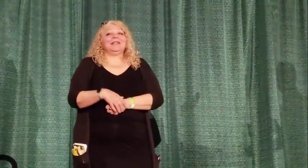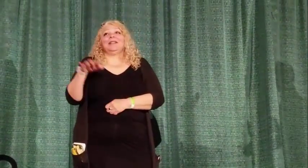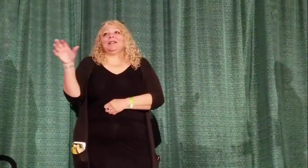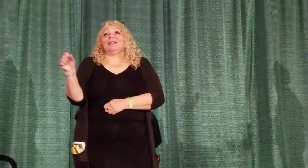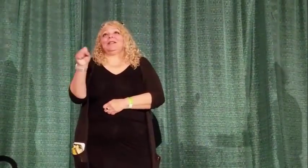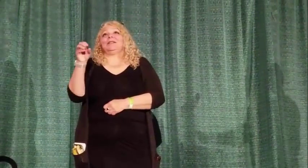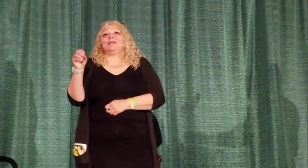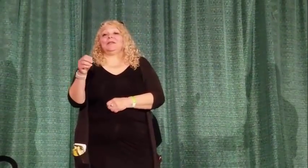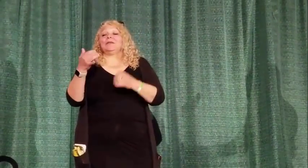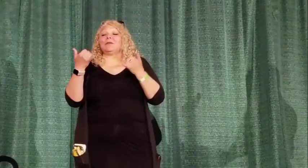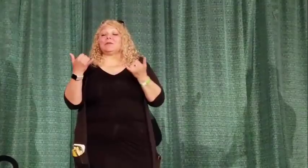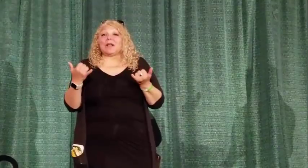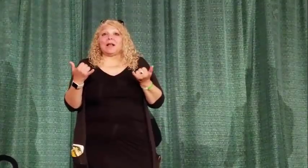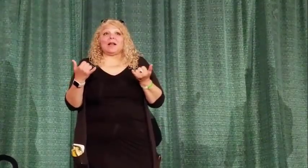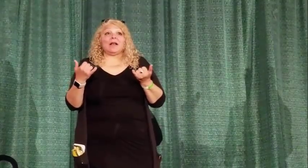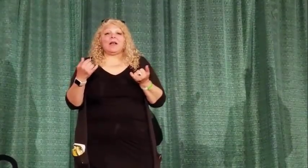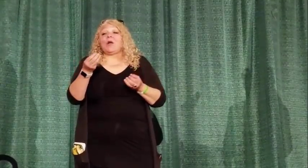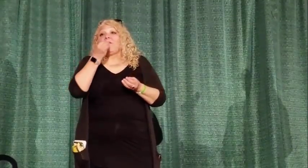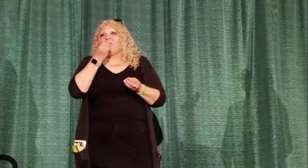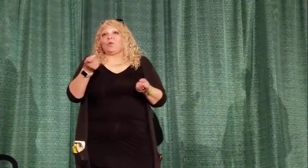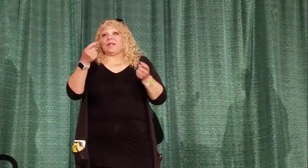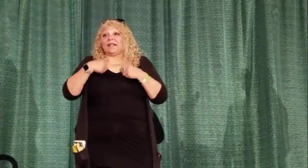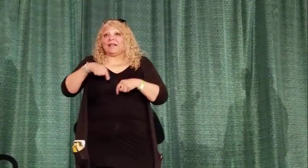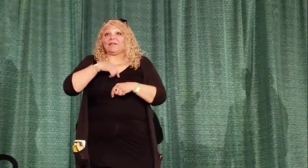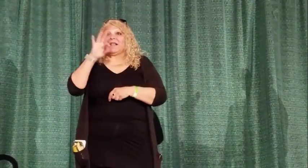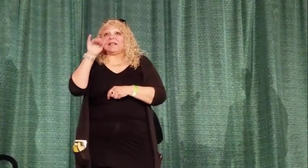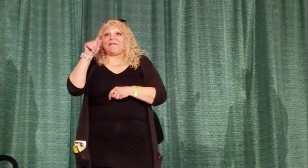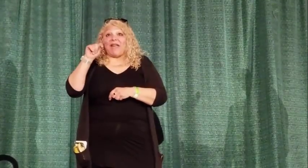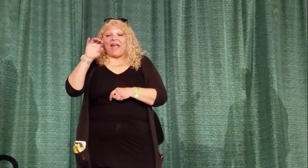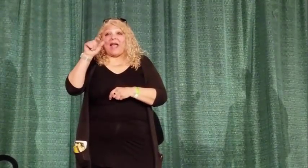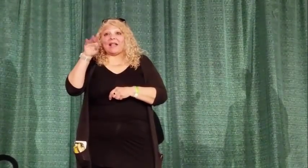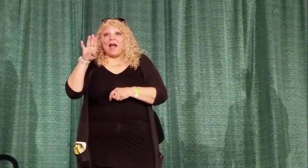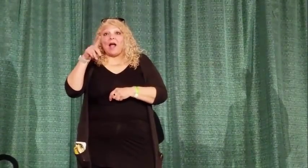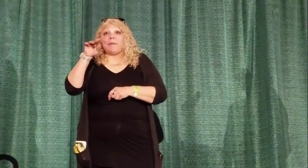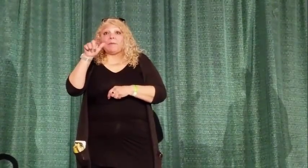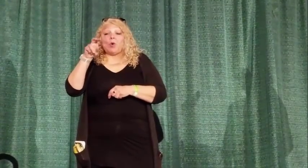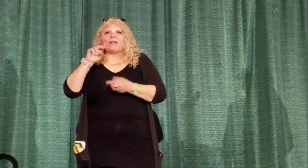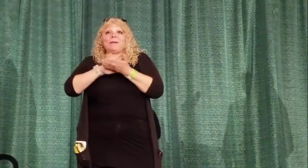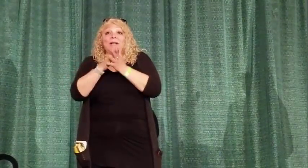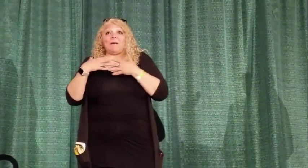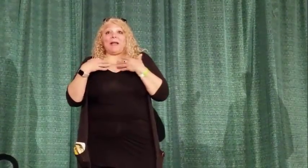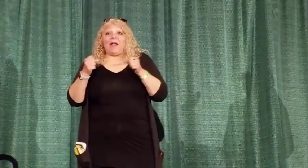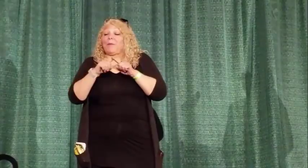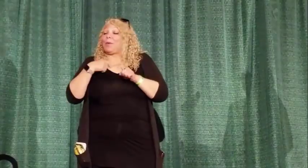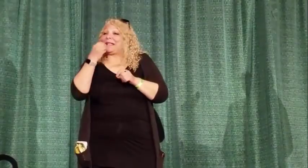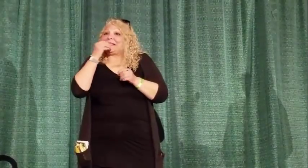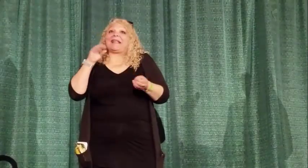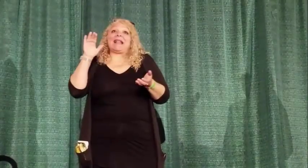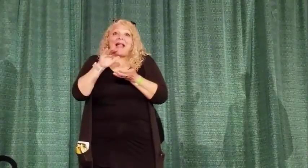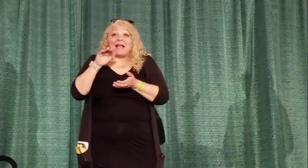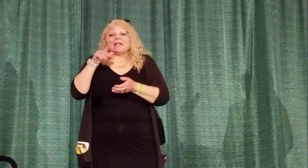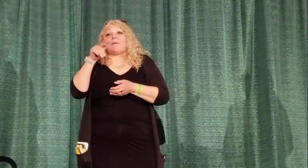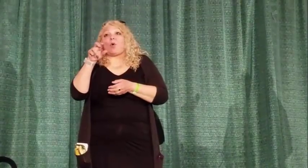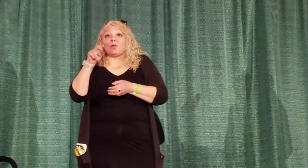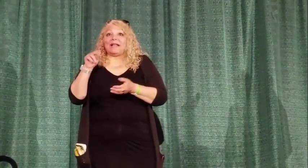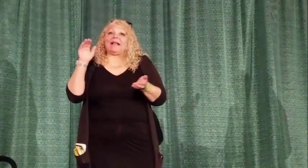So here's the thing. Food gives us fat, carbohydrate, protein, but to be healthy, we have to eat less fat, less